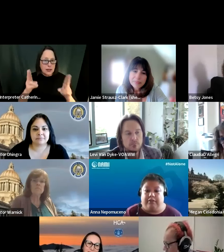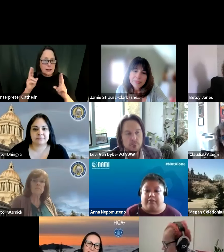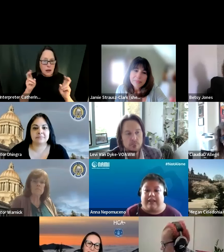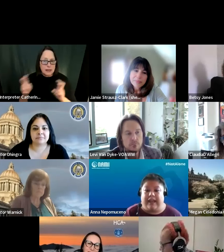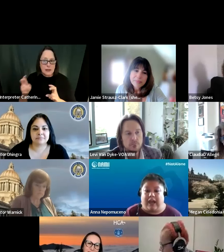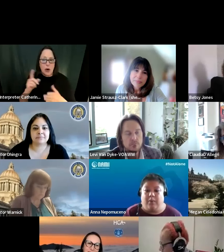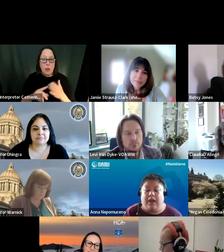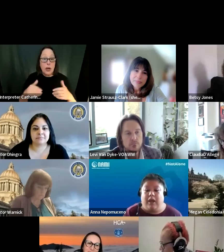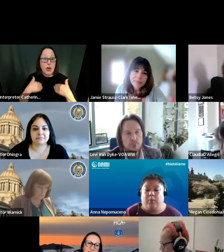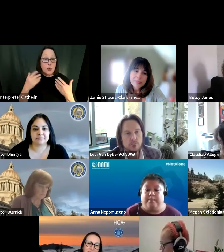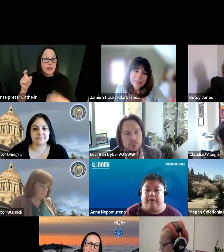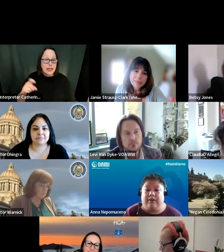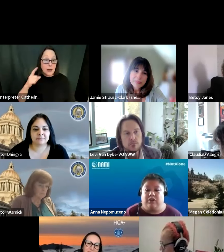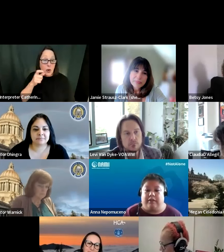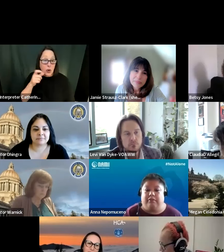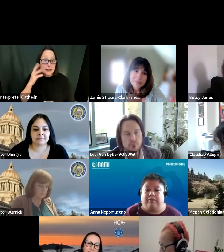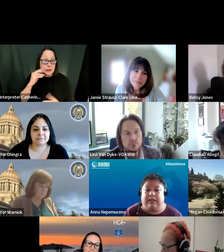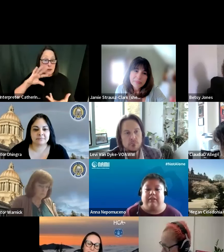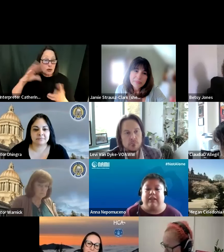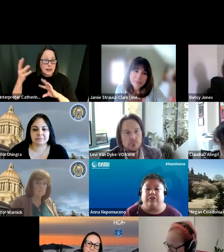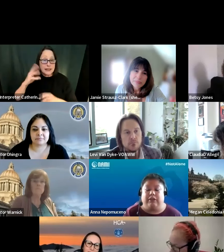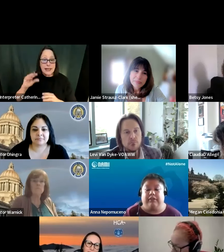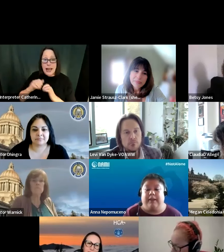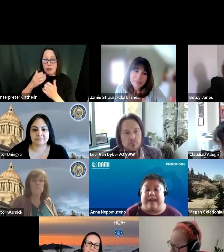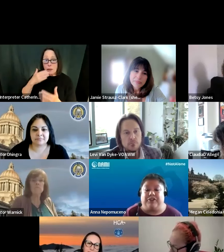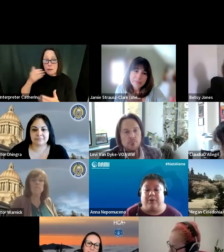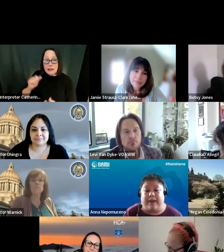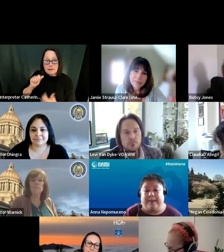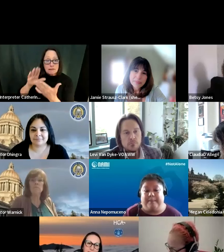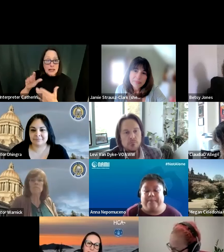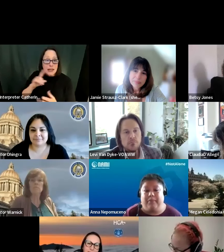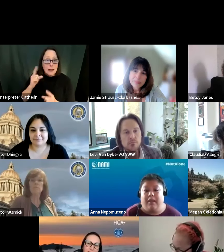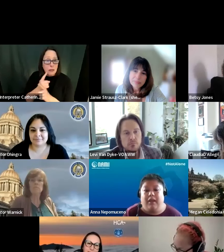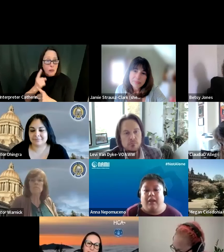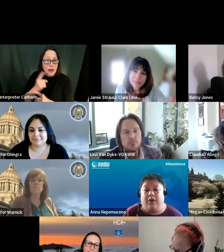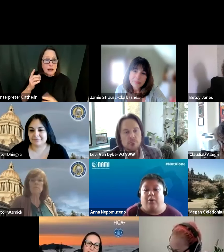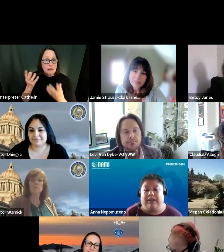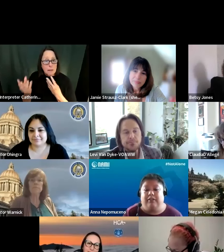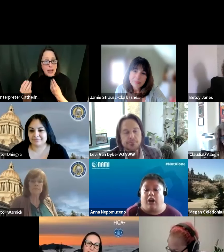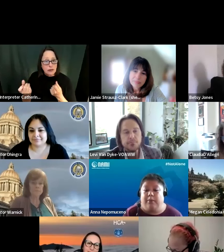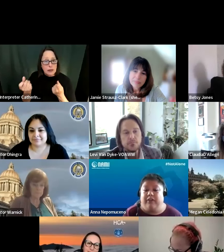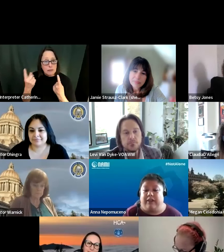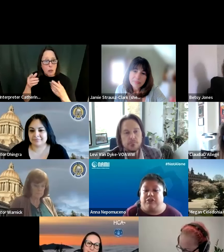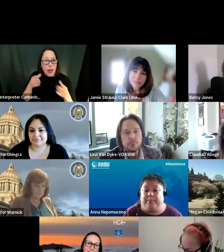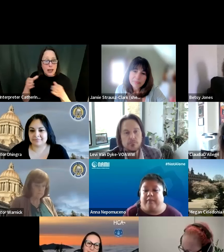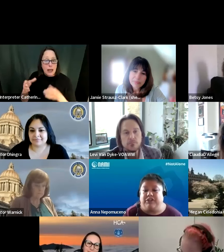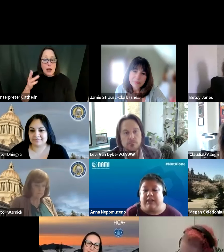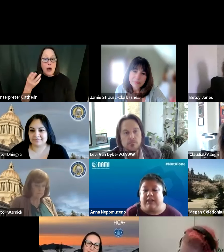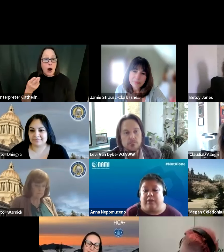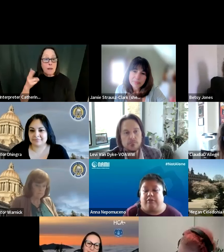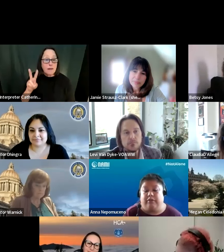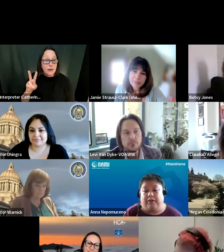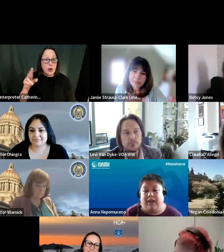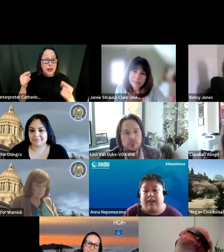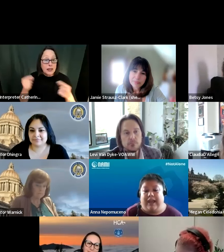in crisis and how we better address those needs in a just and compassionate way. According to the Harborview Injury Prevention